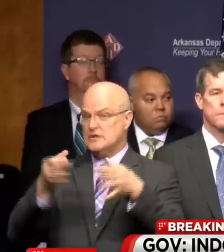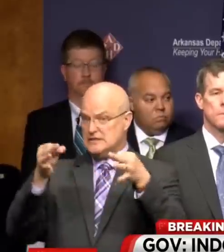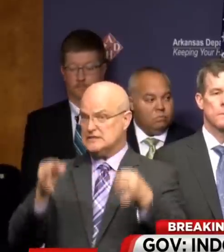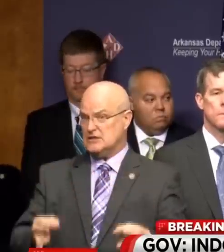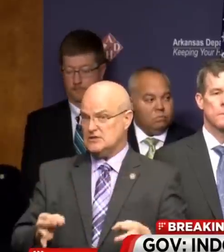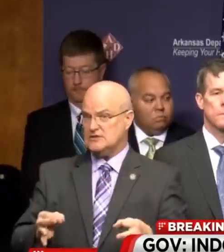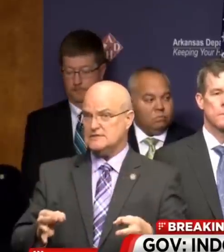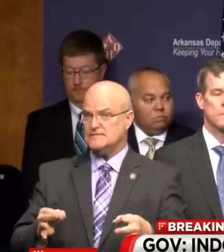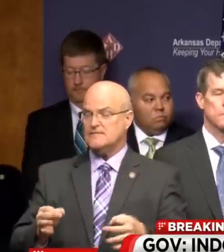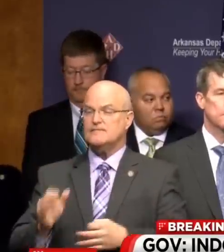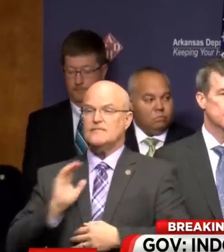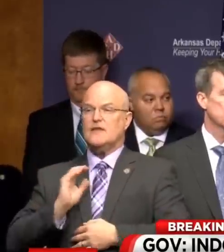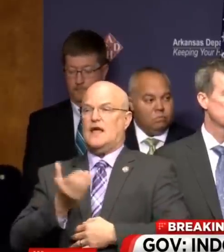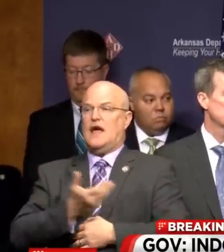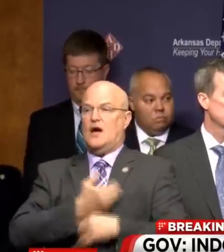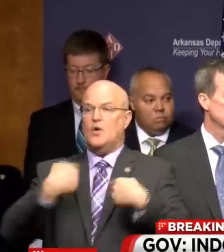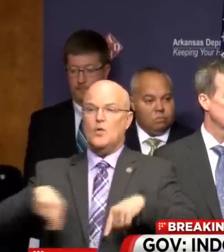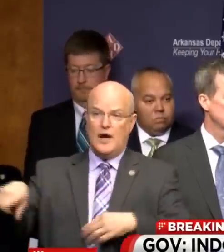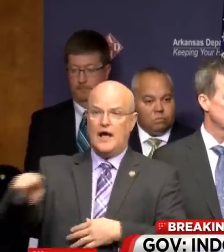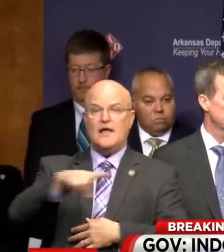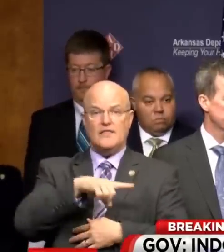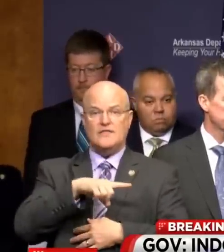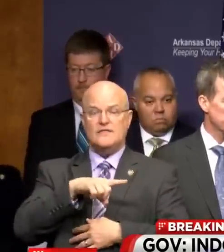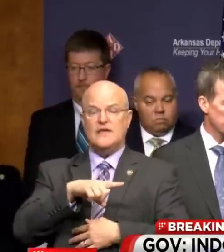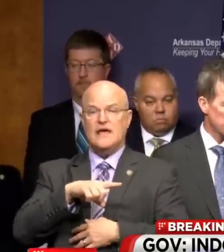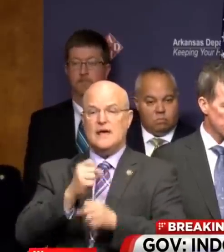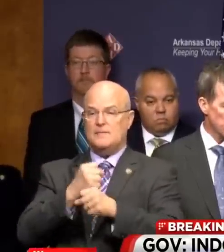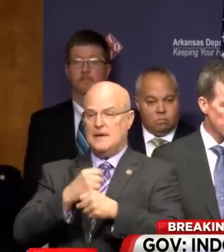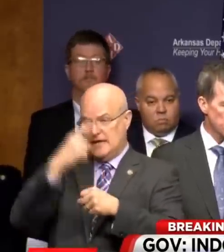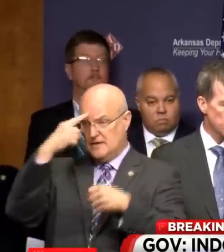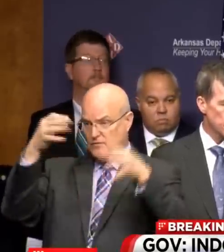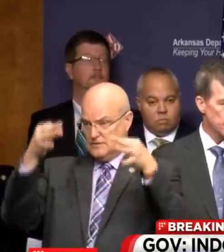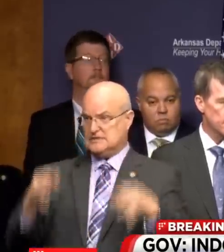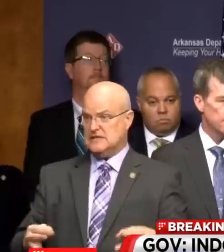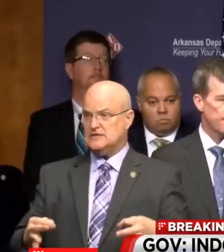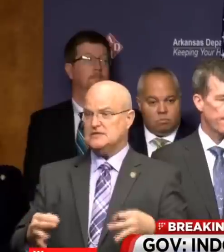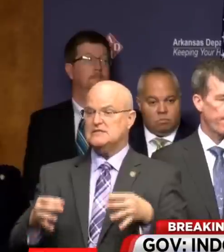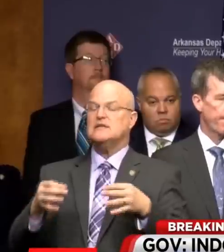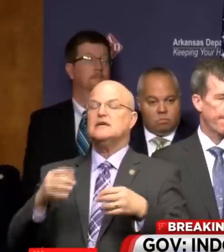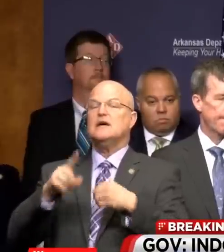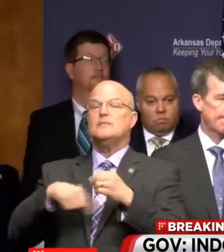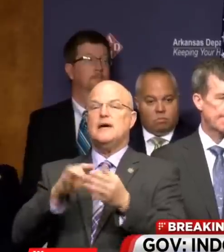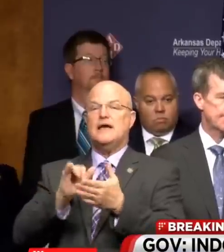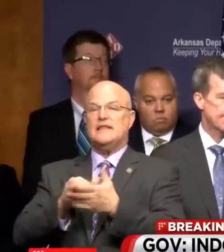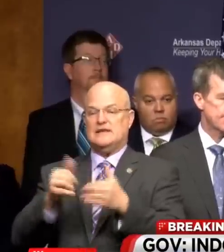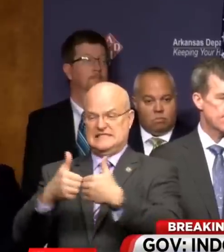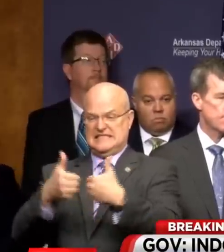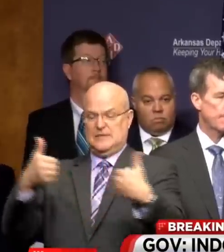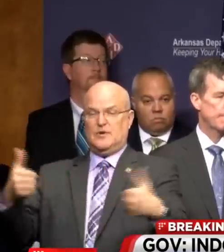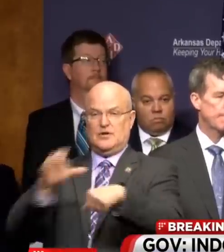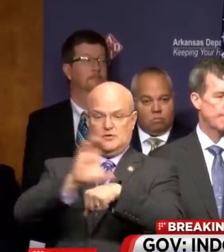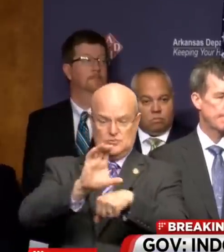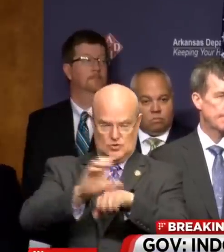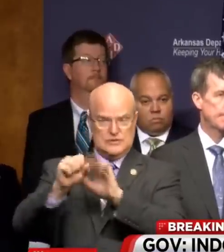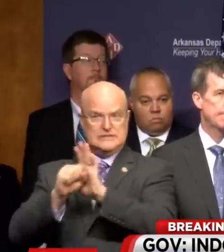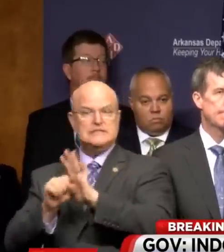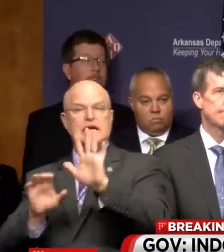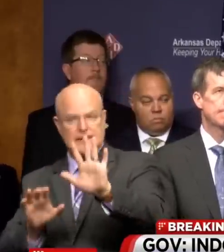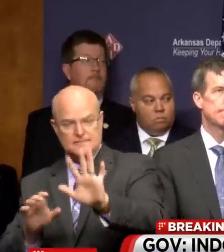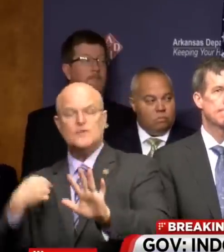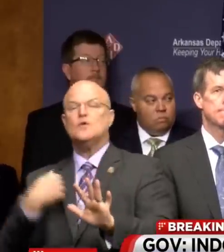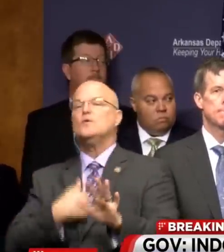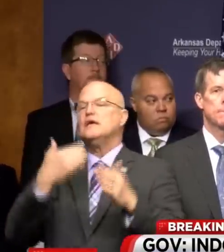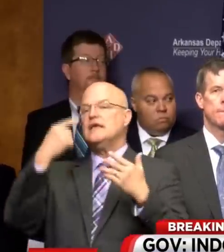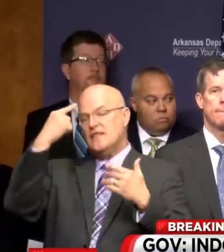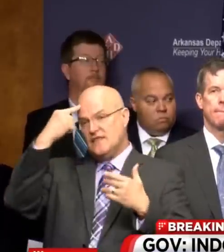decisions, and while they make their own judgments and determinations with our separation of church and state, we